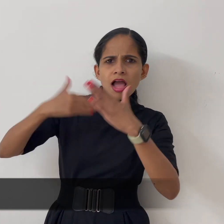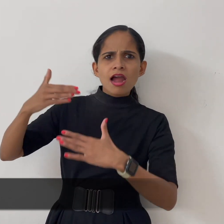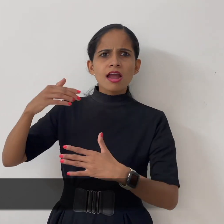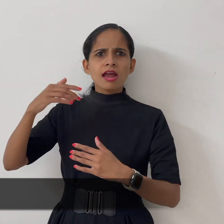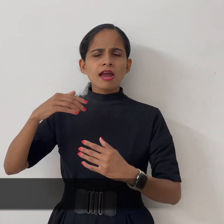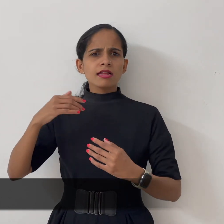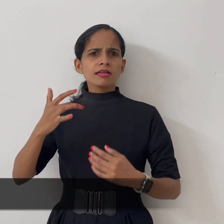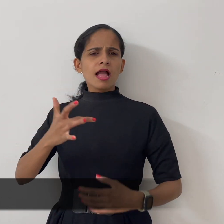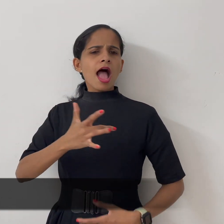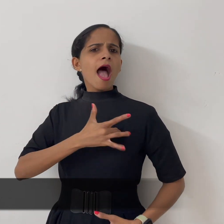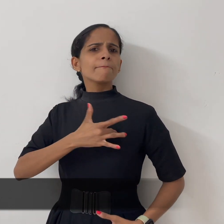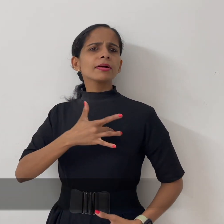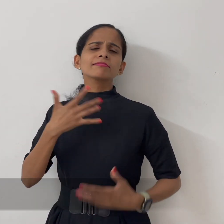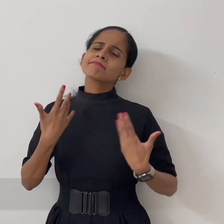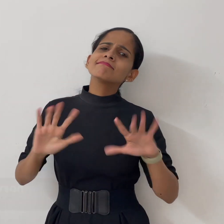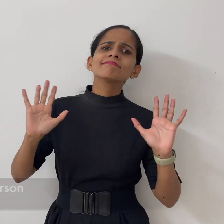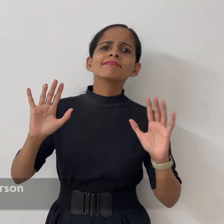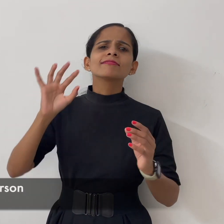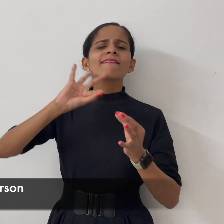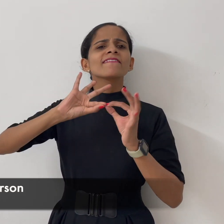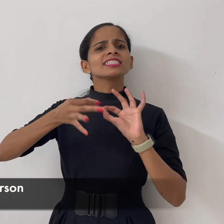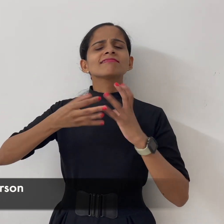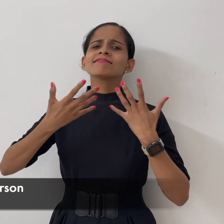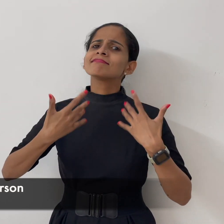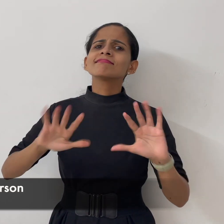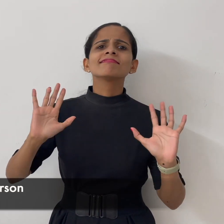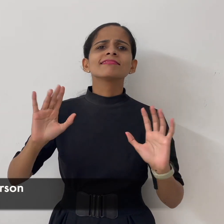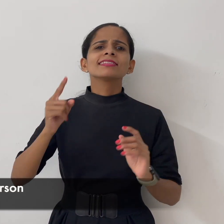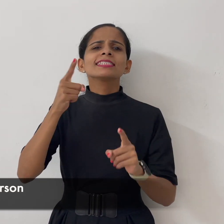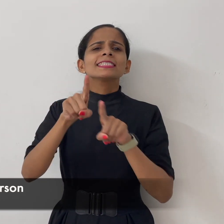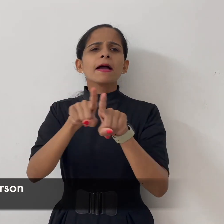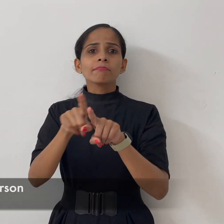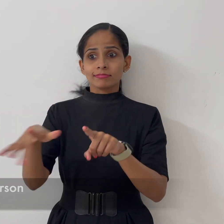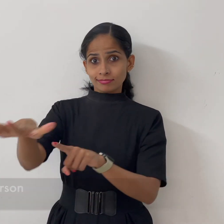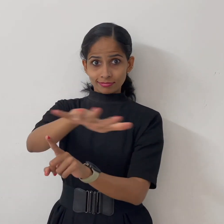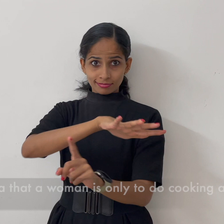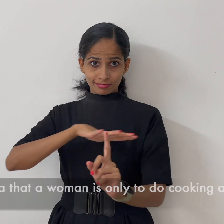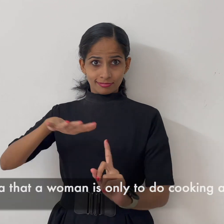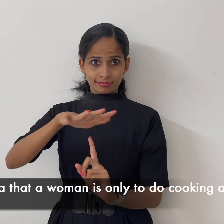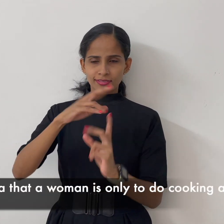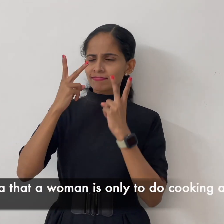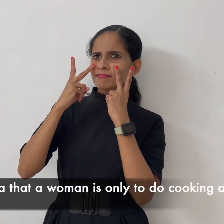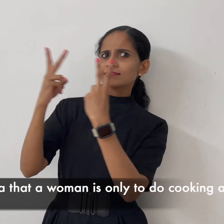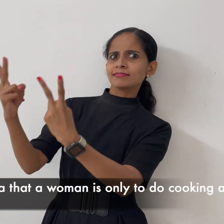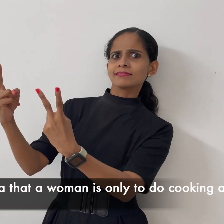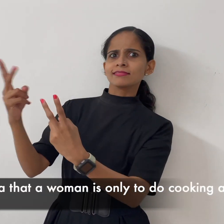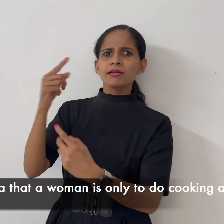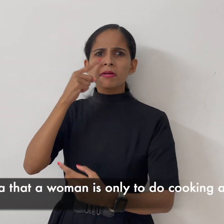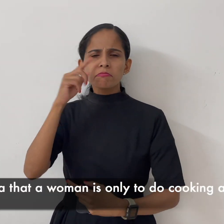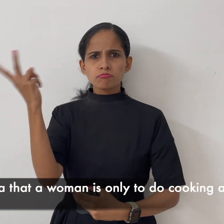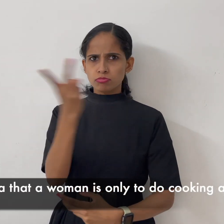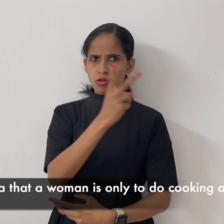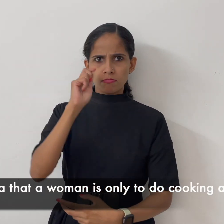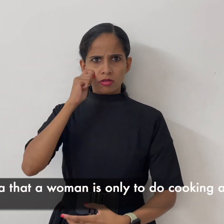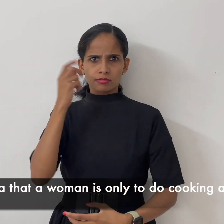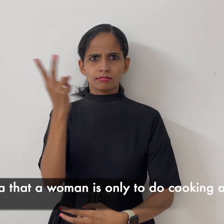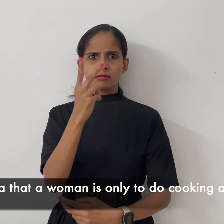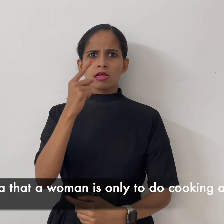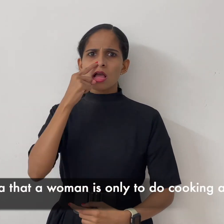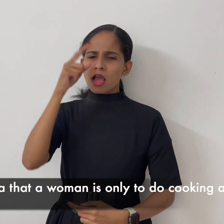Stereotype, a fixed idea of a person. For example, the idea that a woman is only to do cooking